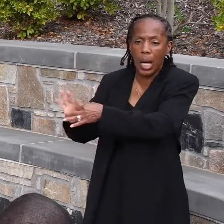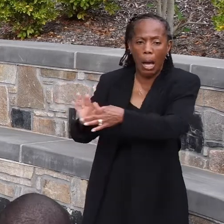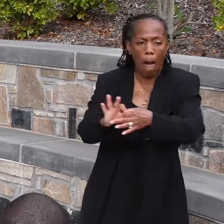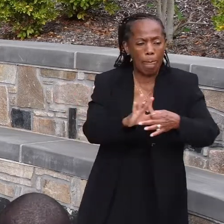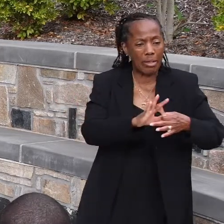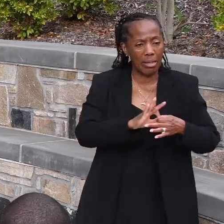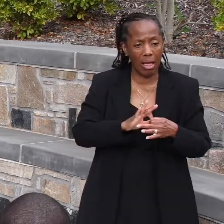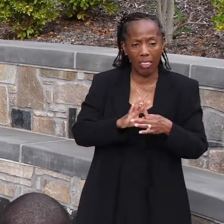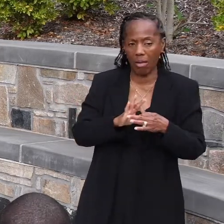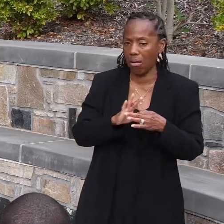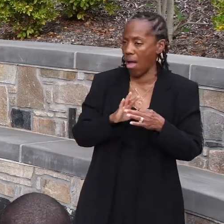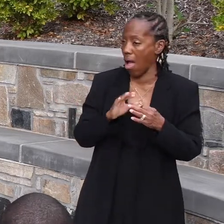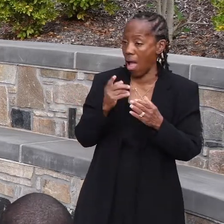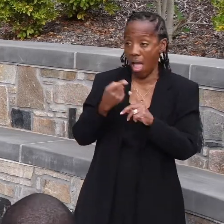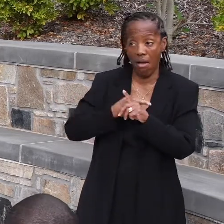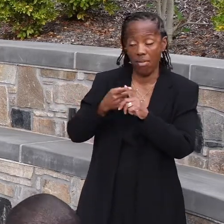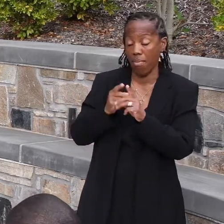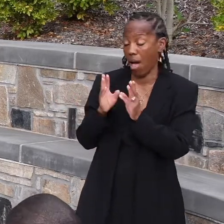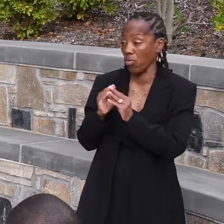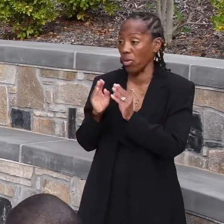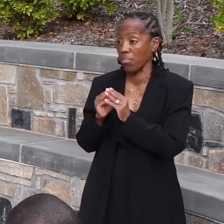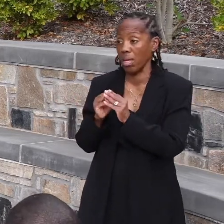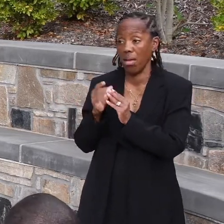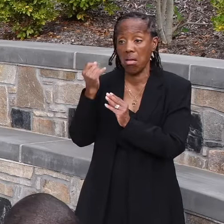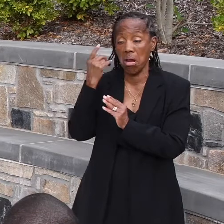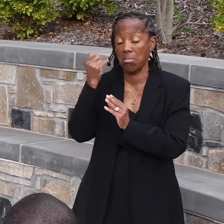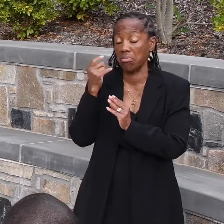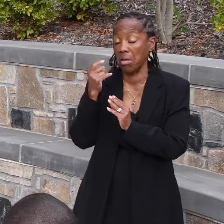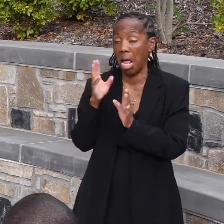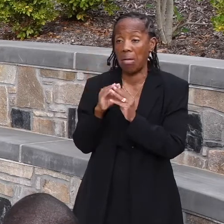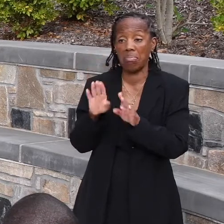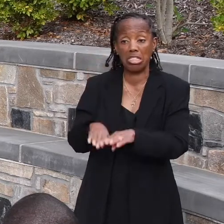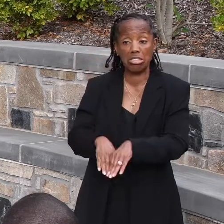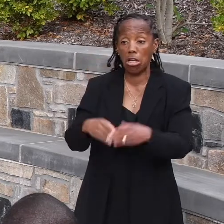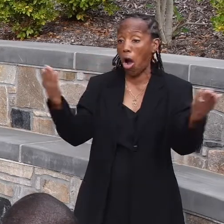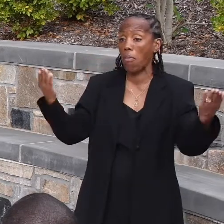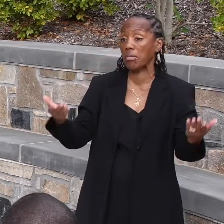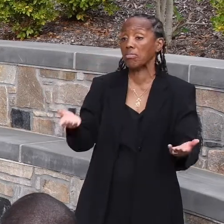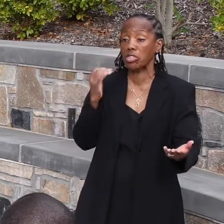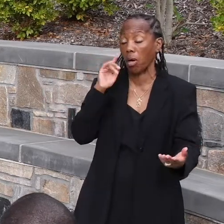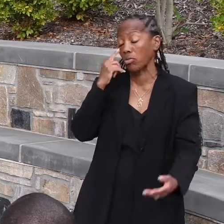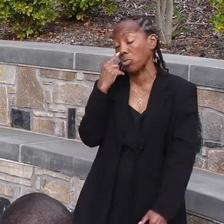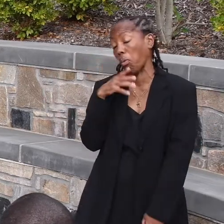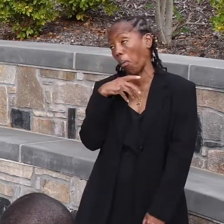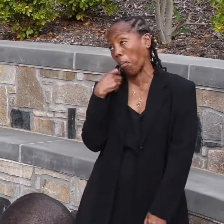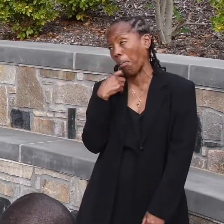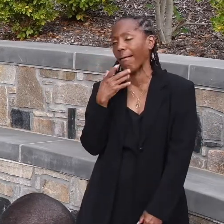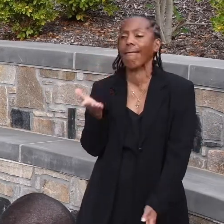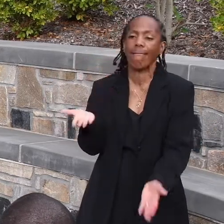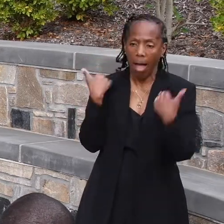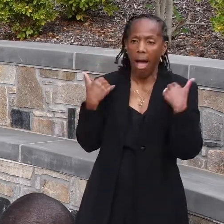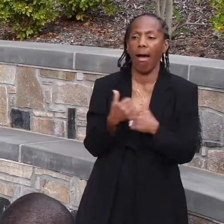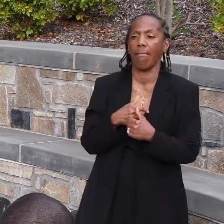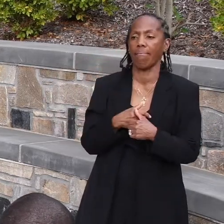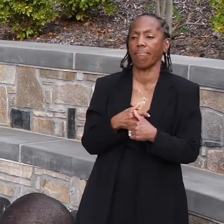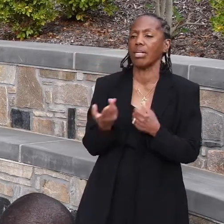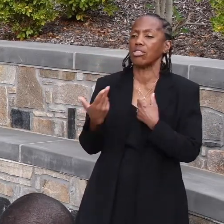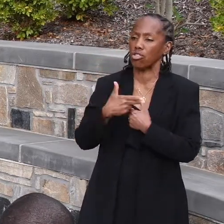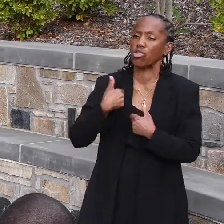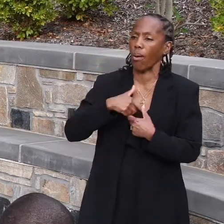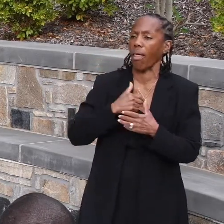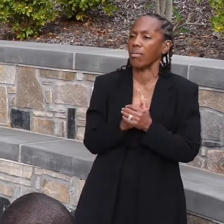We meet on a monthly basis, and by the way, our meetings are open, and if you're bored, come on down. You're welcome to join